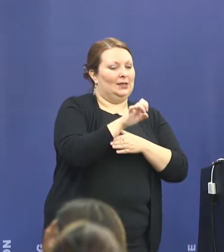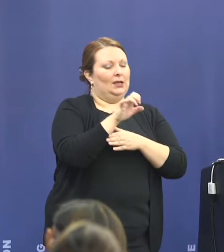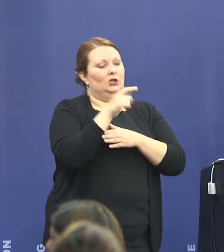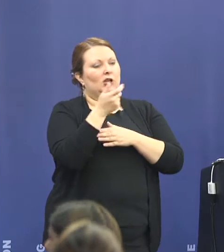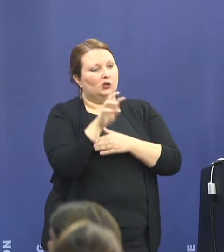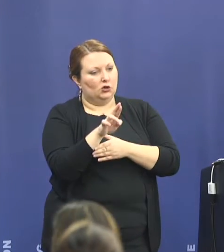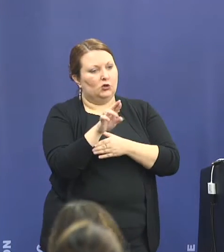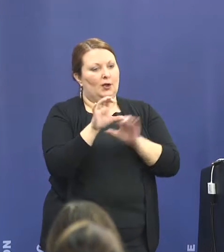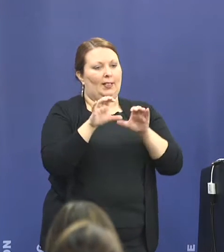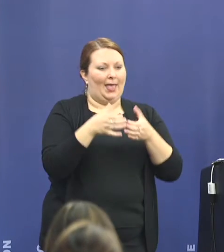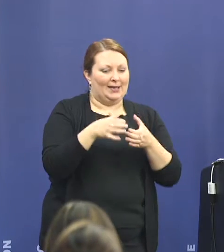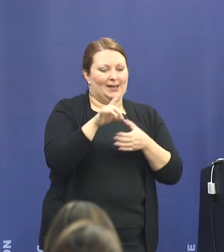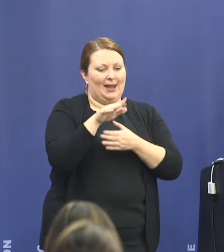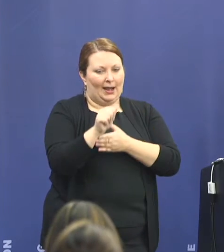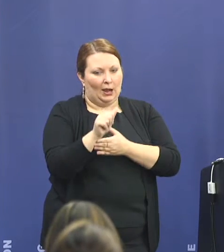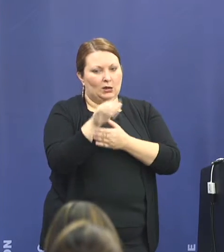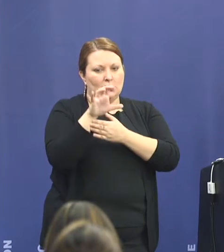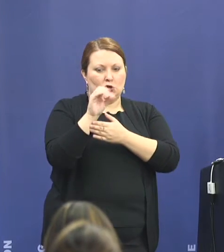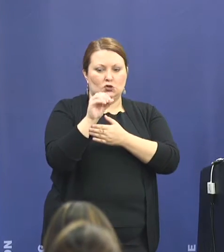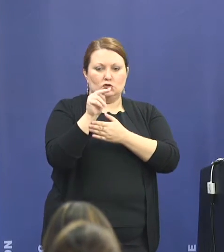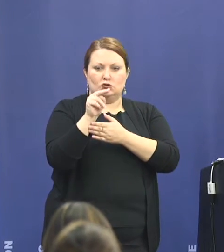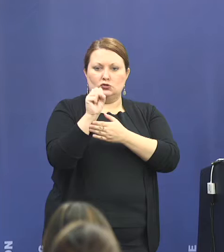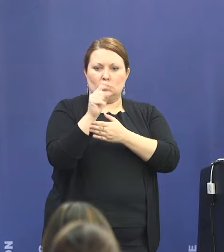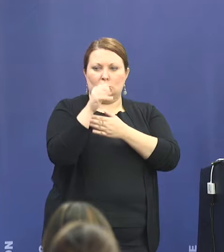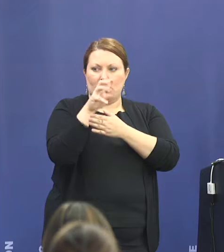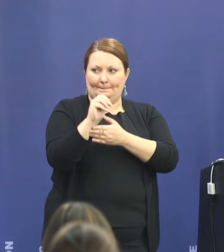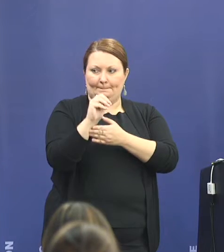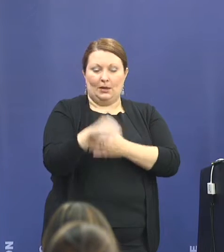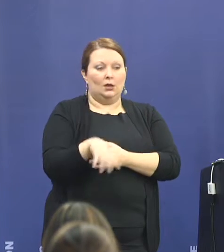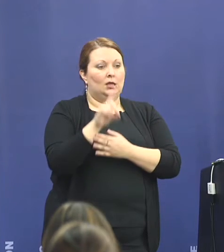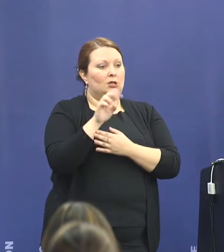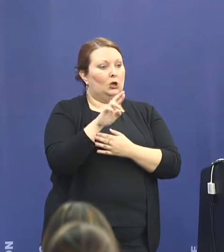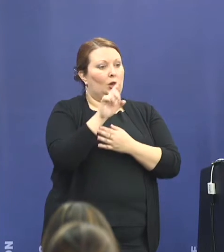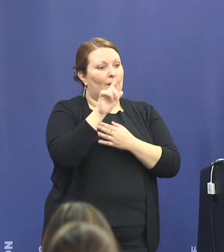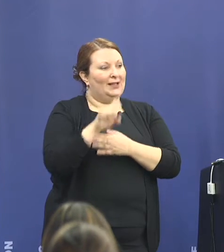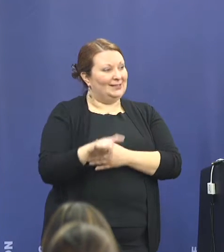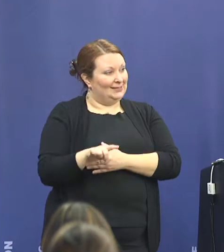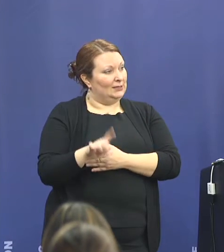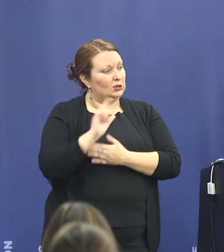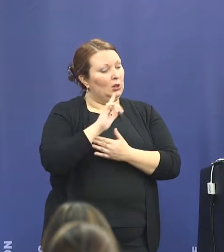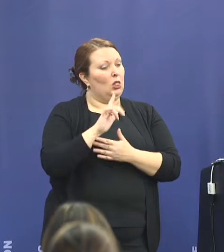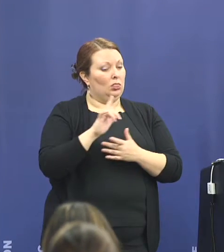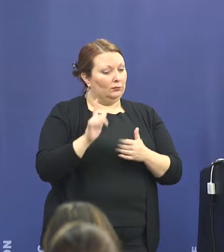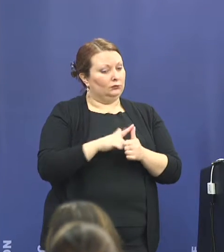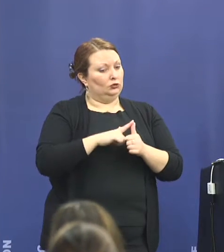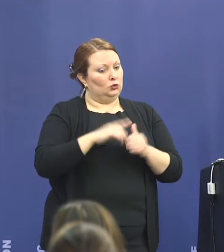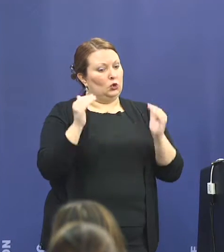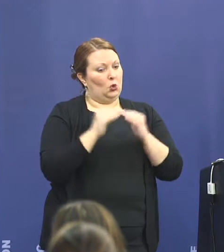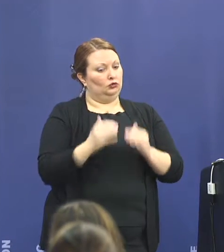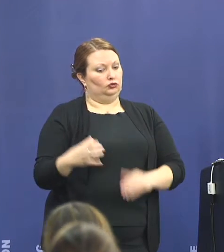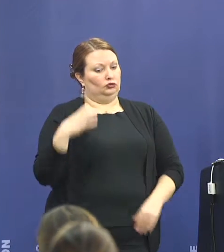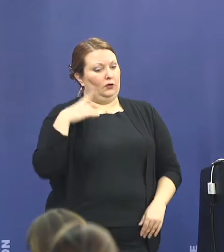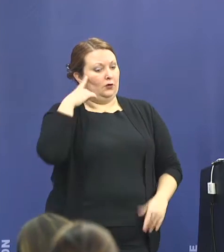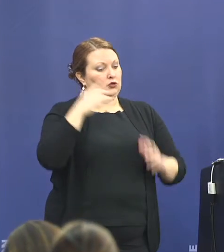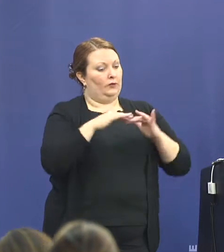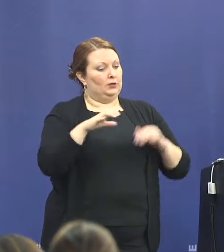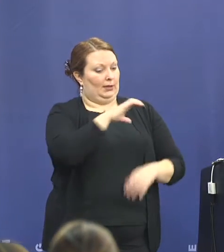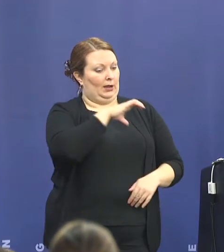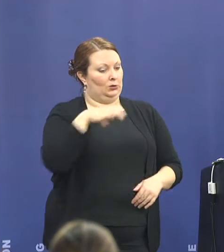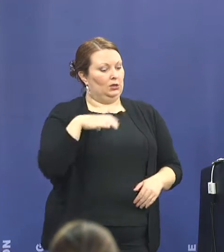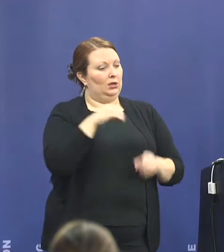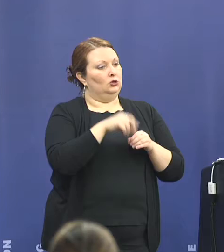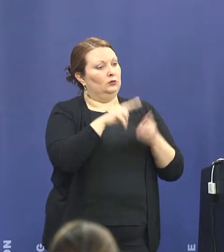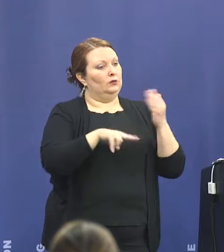Data Policy Consortium. Dr. Lopez is also the inaugural co-chair of the Diversity Council at the University